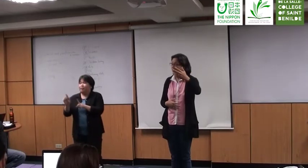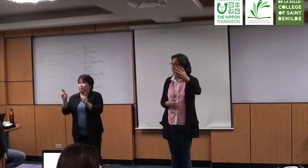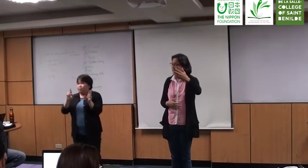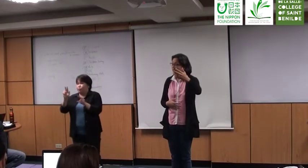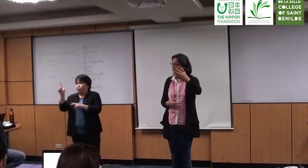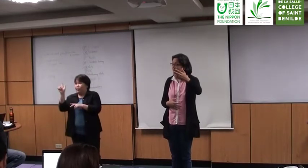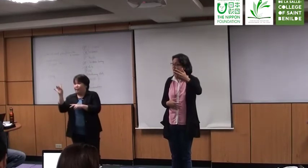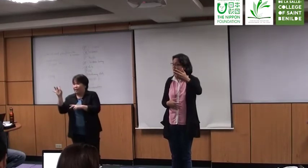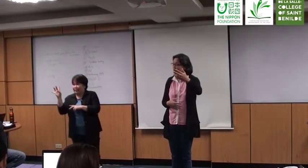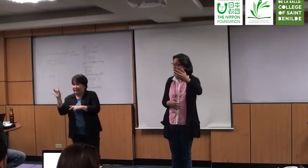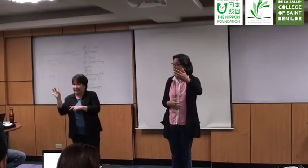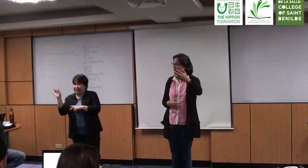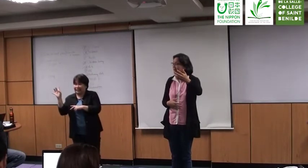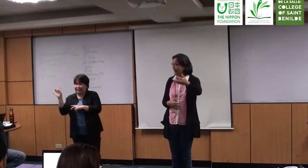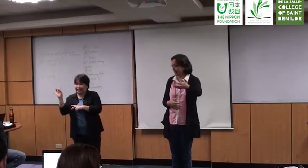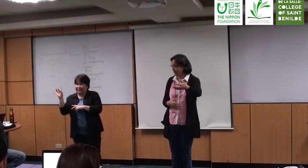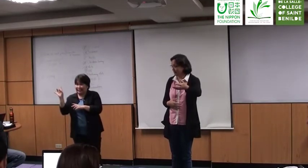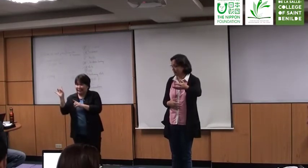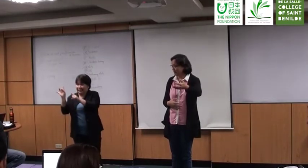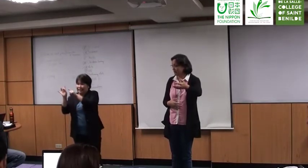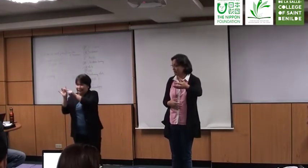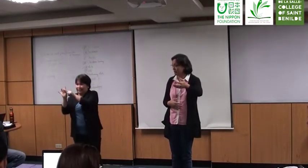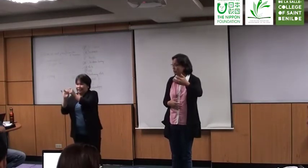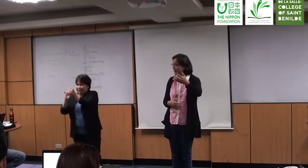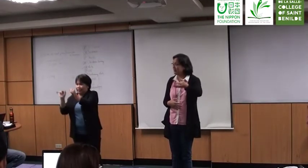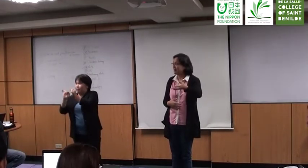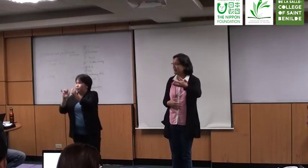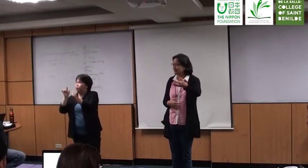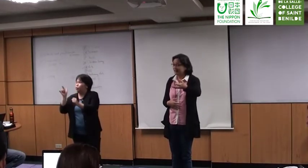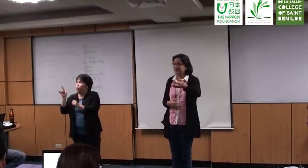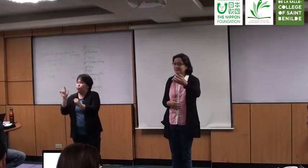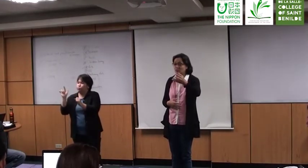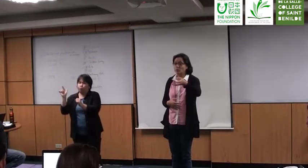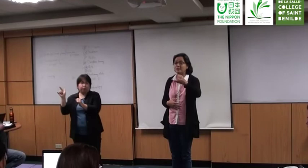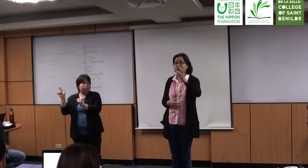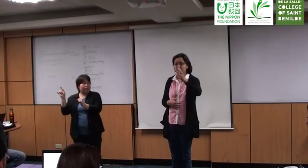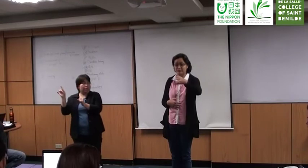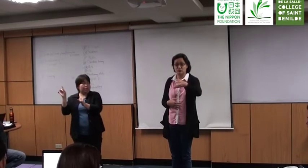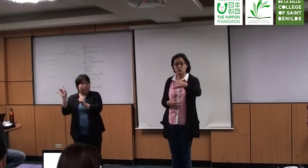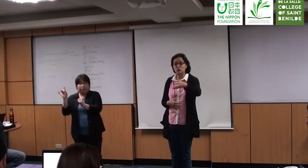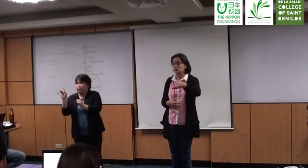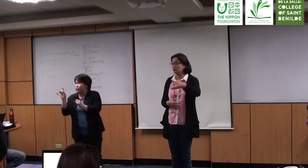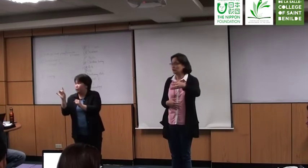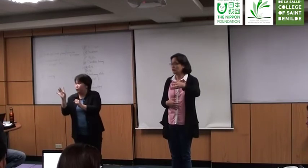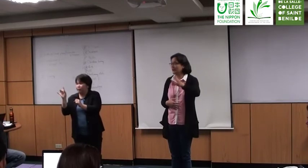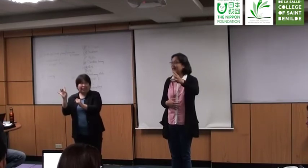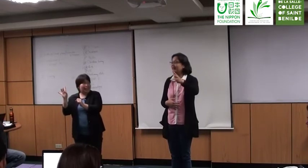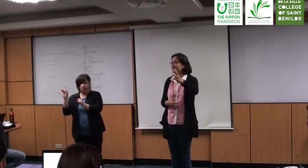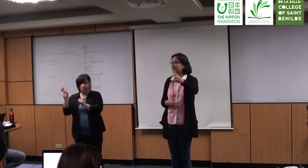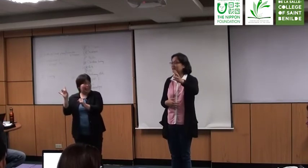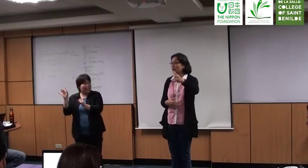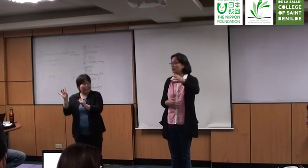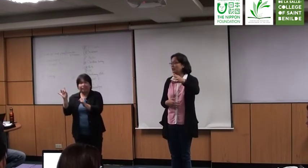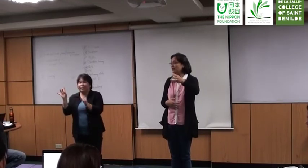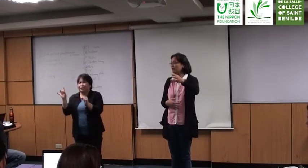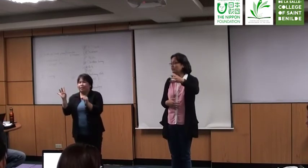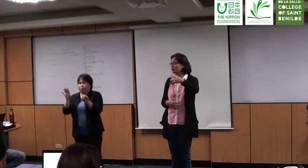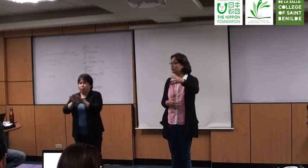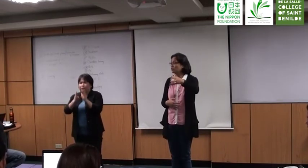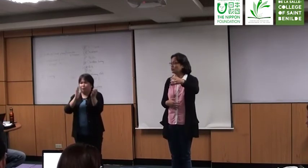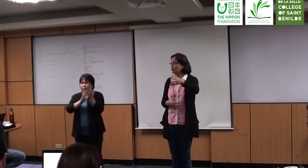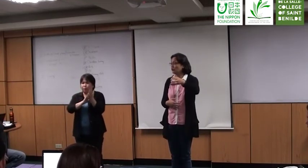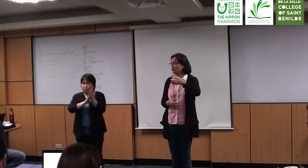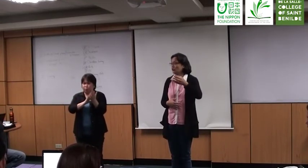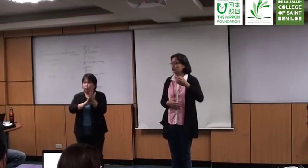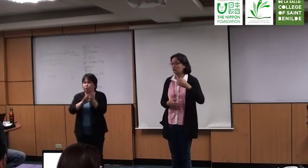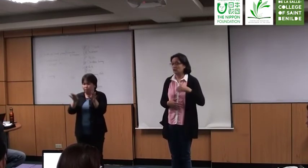the grade 9. But 2019 is the opening of the school. 2018 is the opening of the